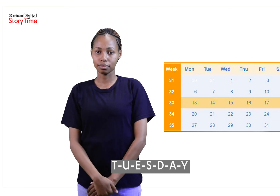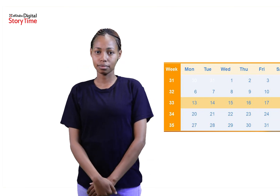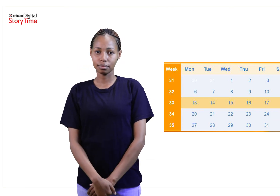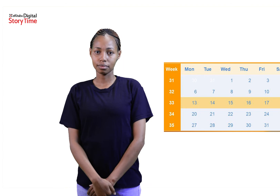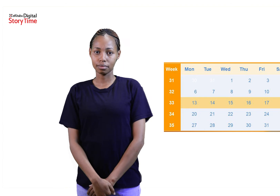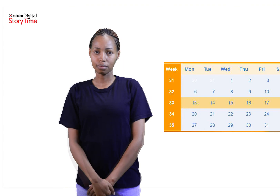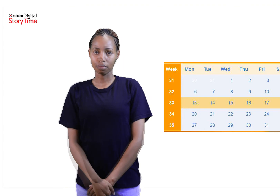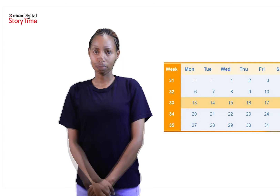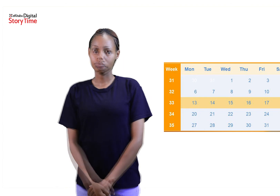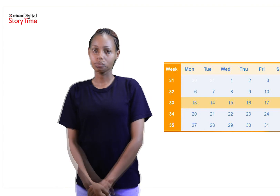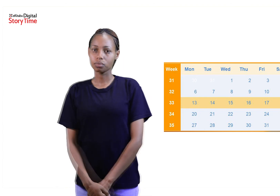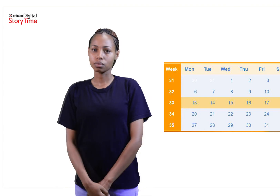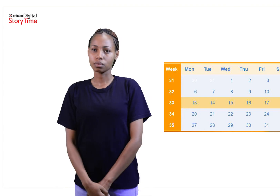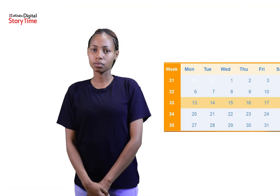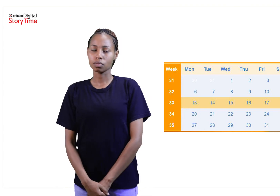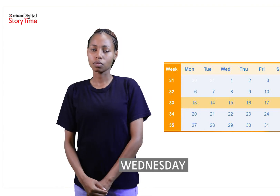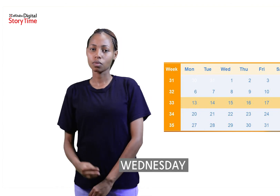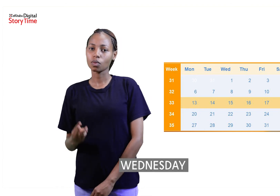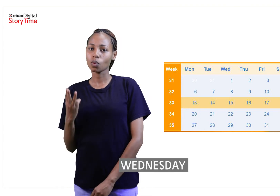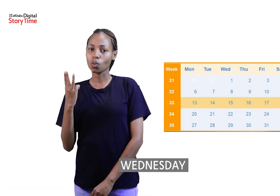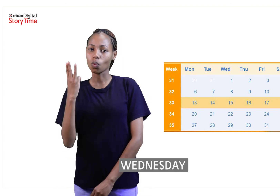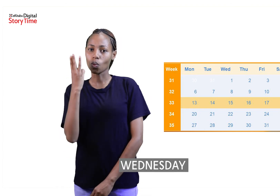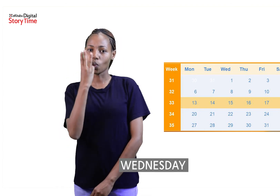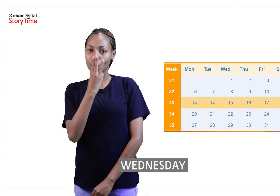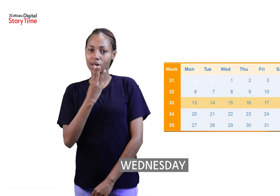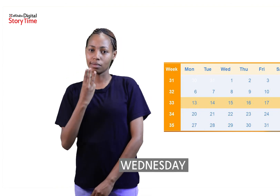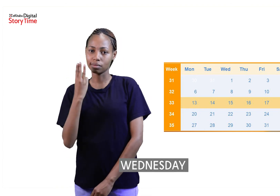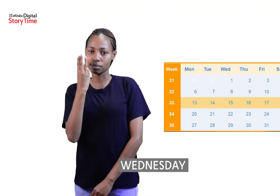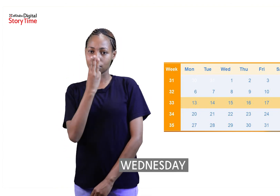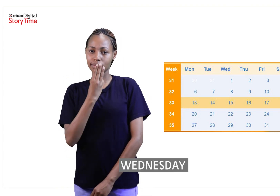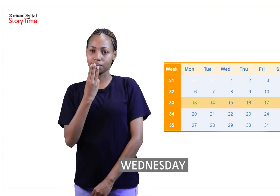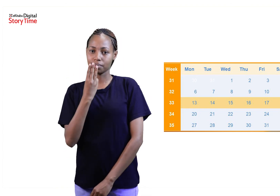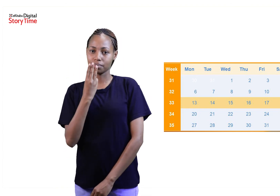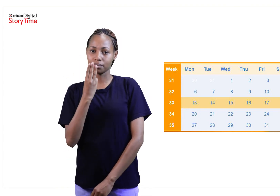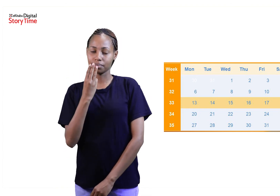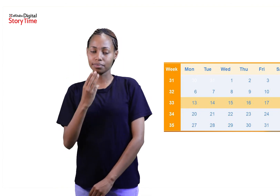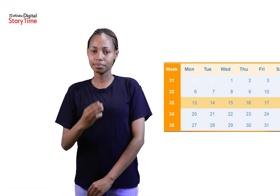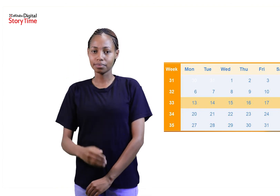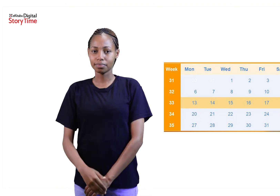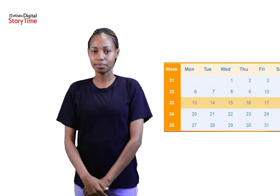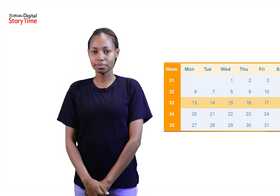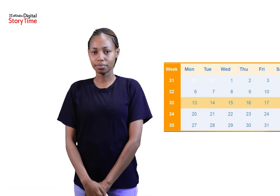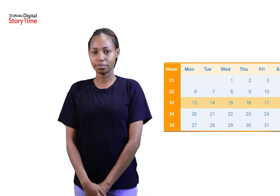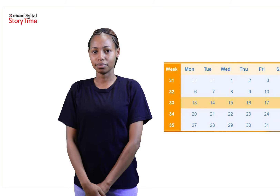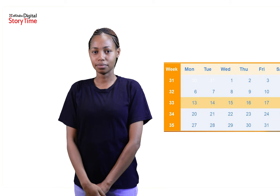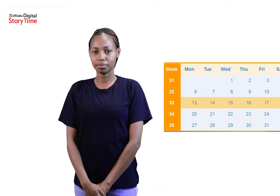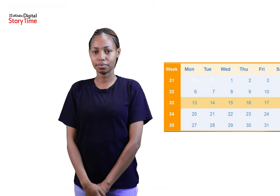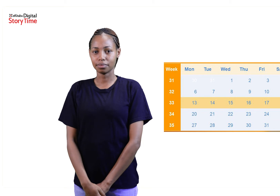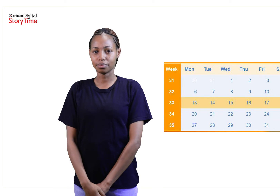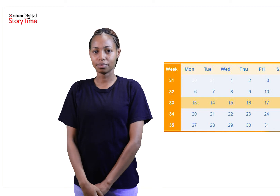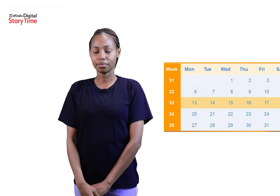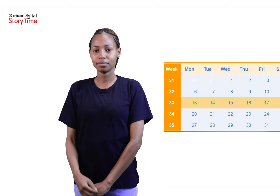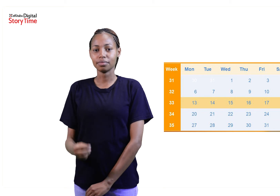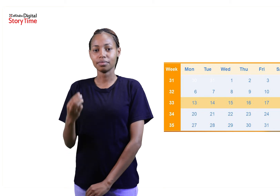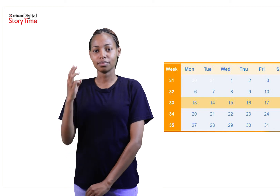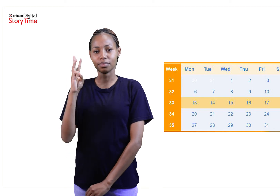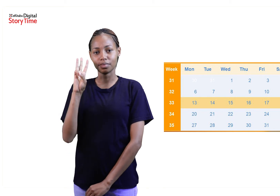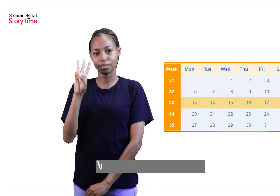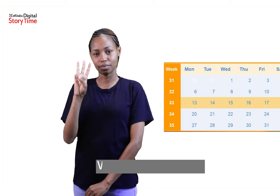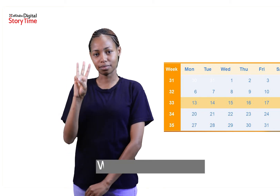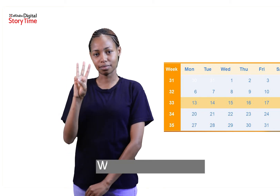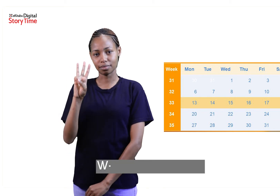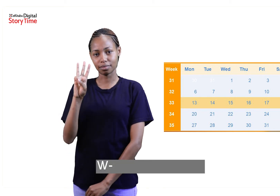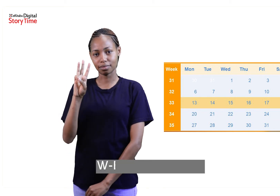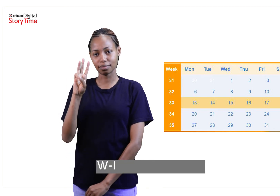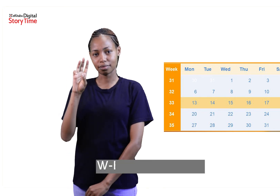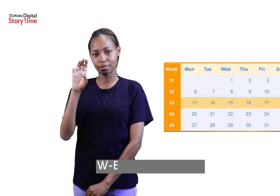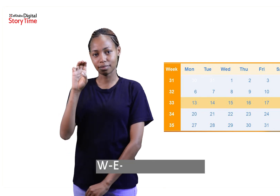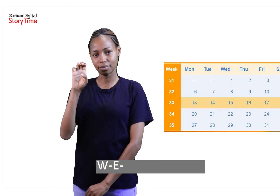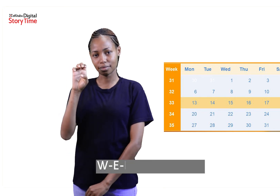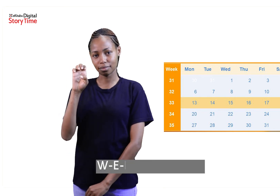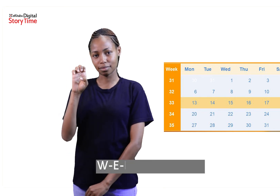-e